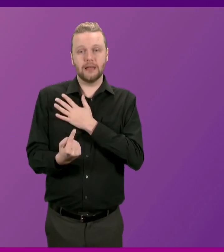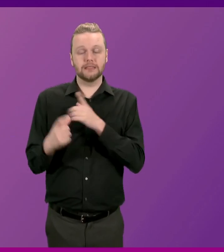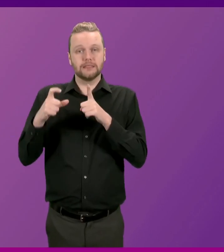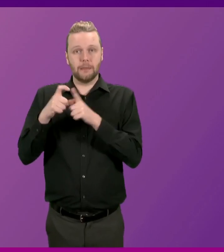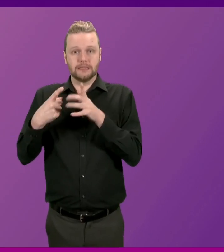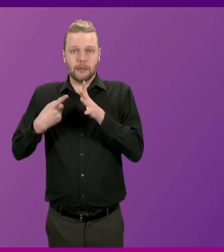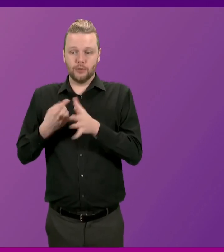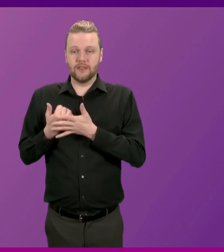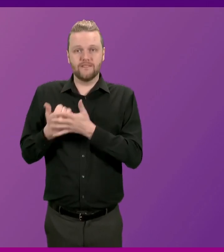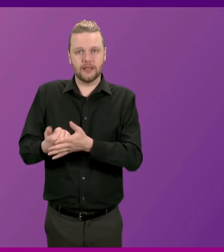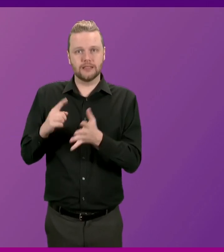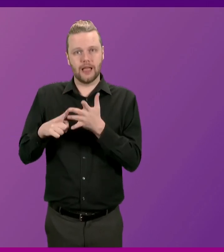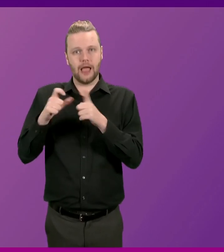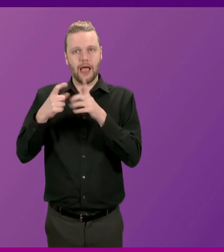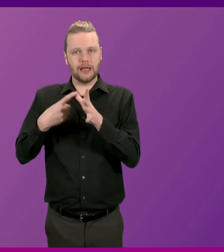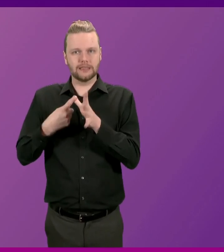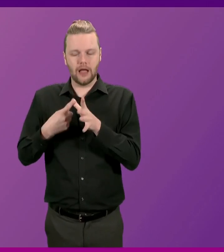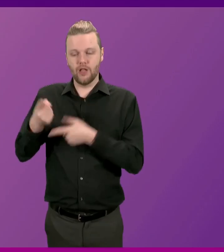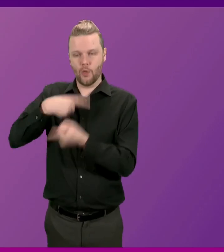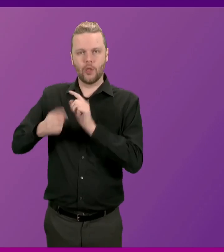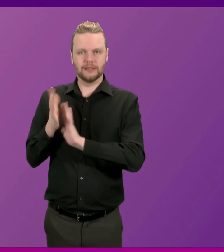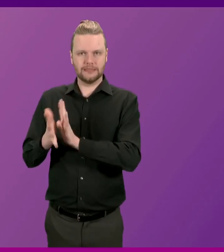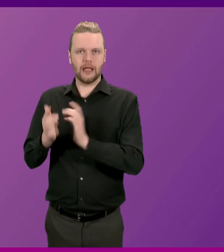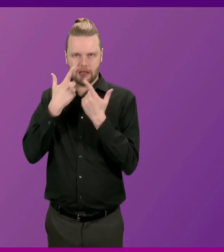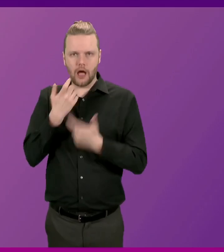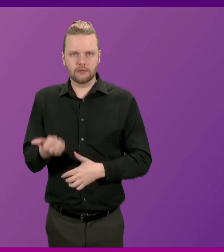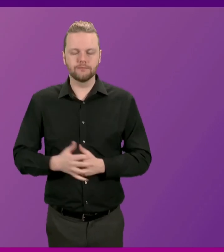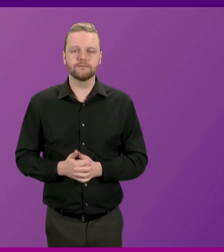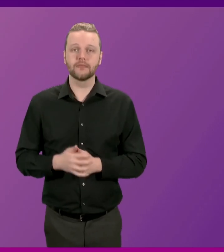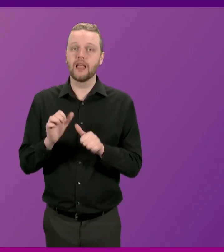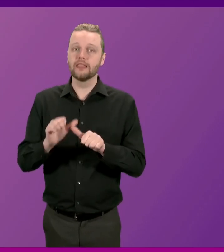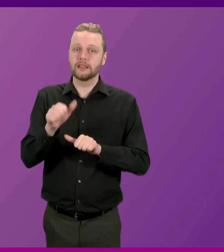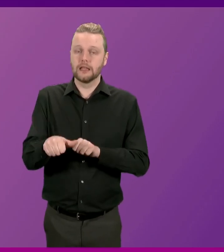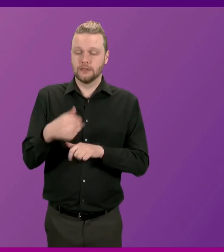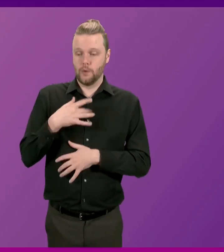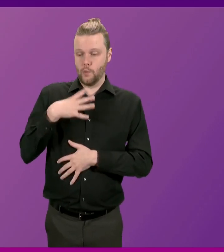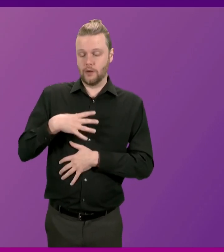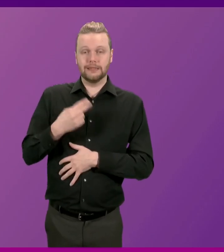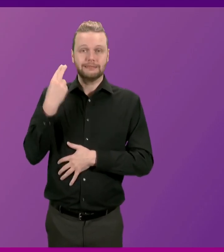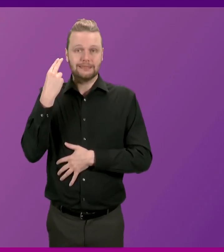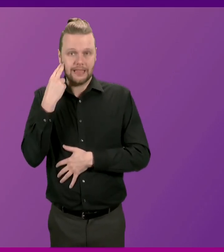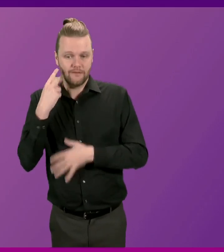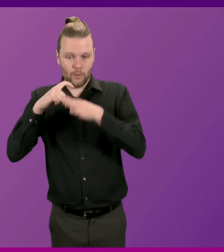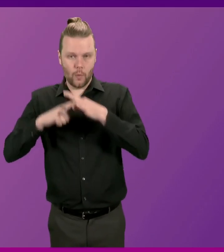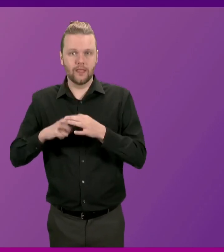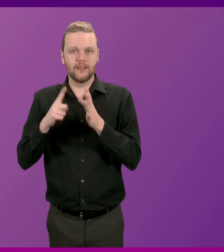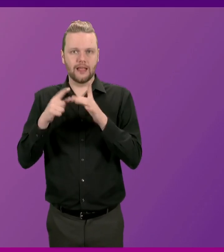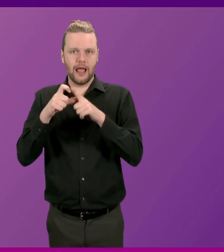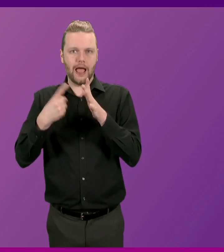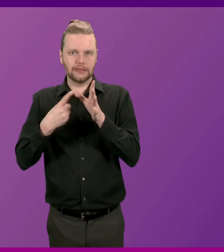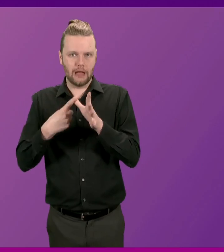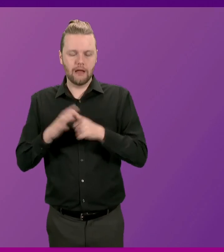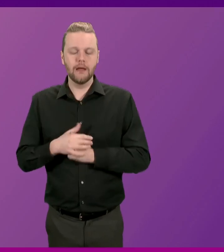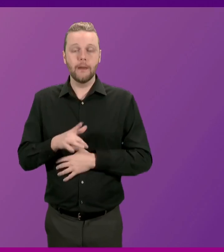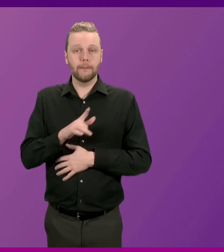abuse advisors, all of whom can sign. The ideal, actually, the next step would actually to have deaf qualified IDAs themselves, because